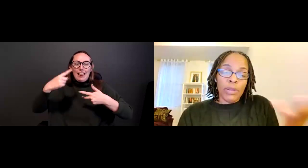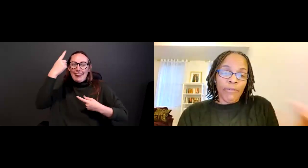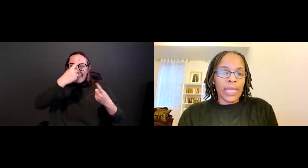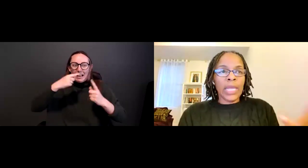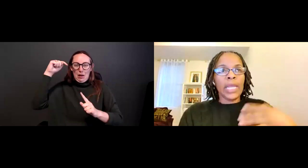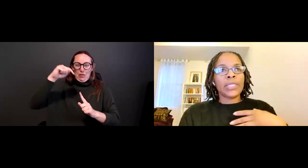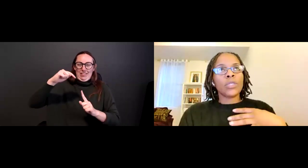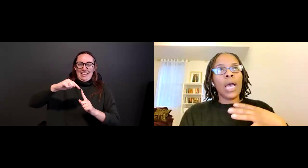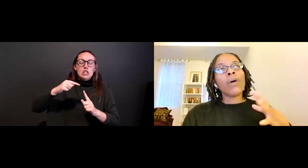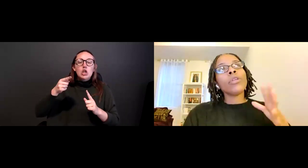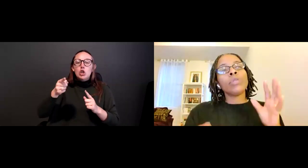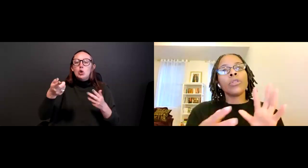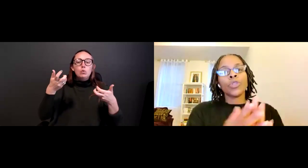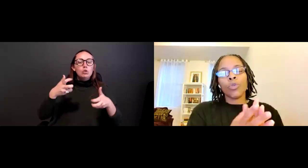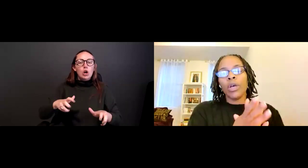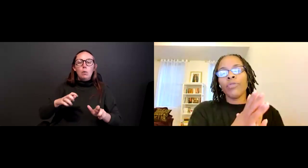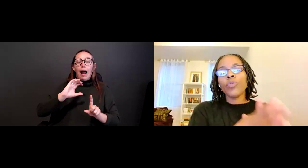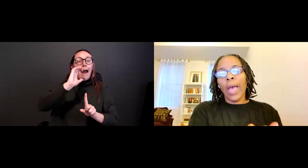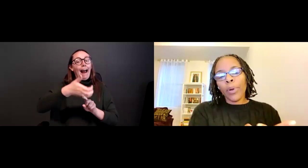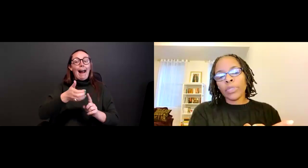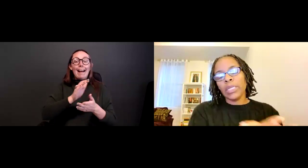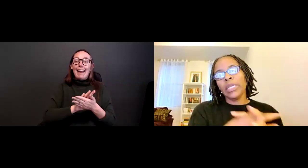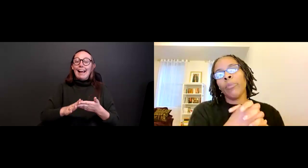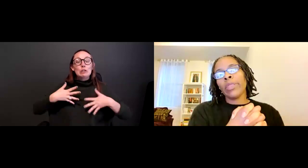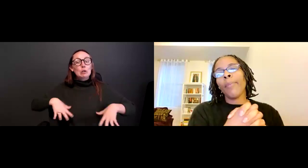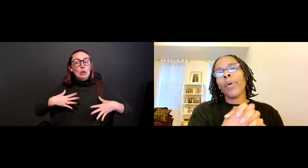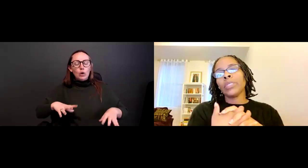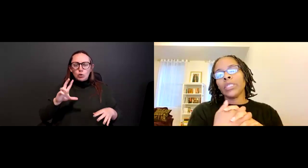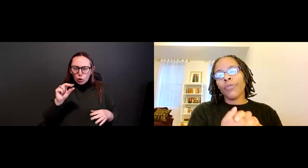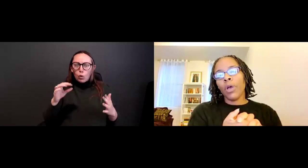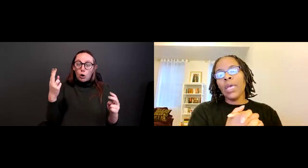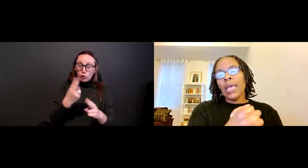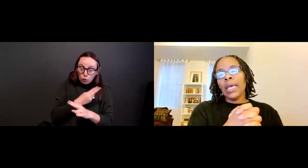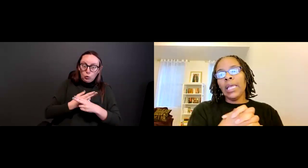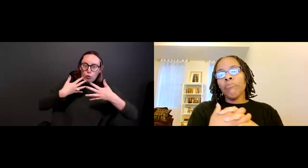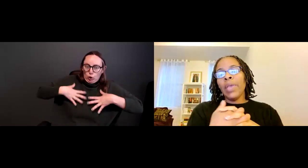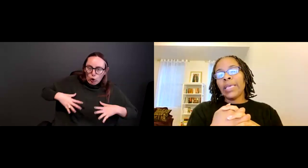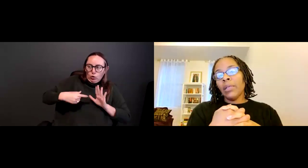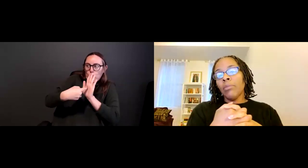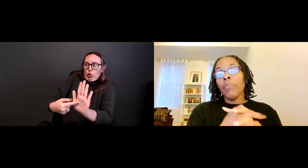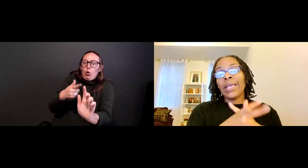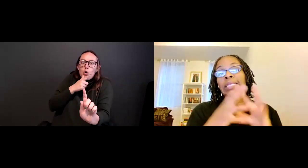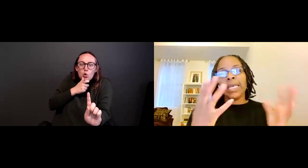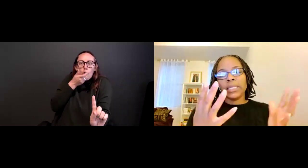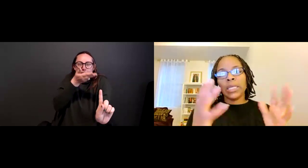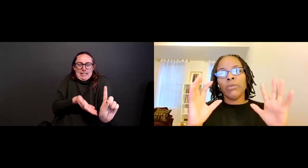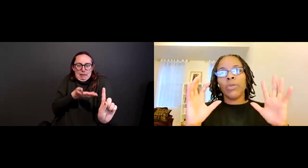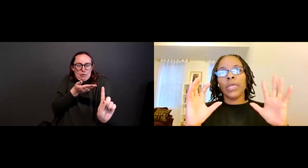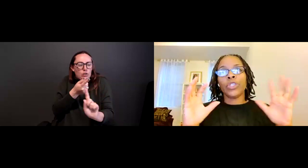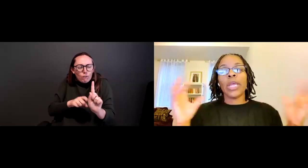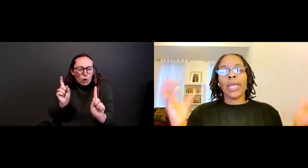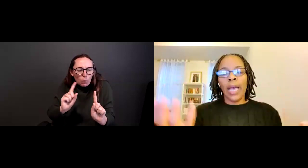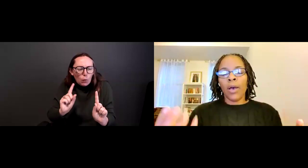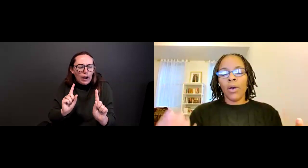good for an event. It's how do you tell the story of who that person is and where that person is from, and make it make sense